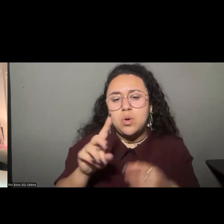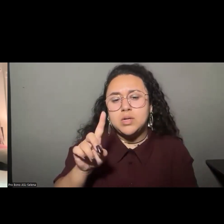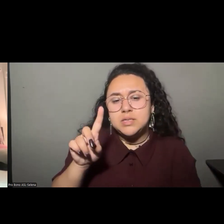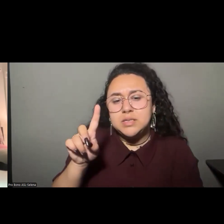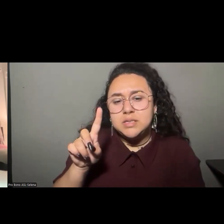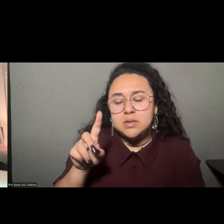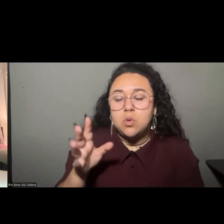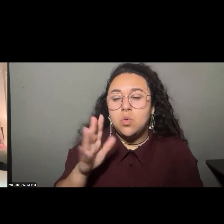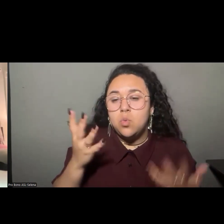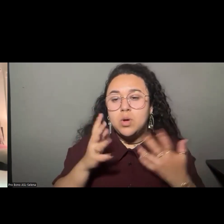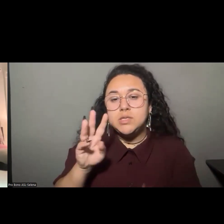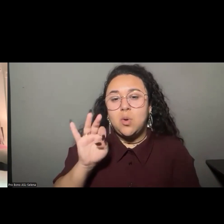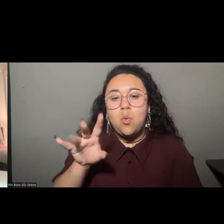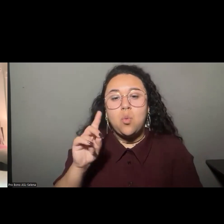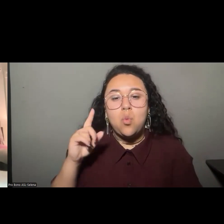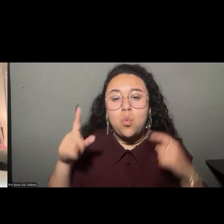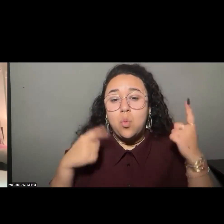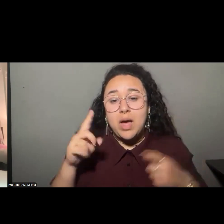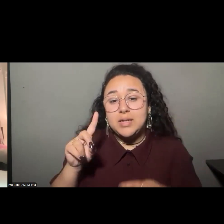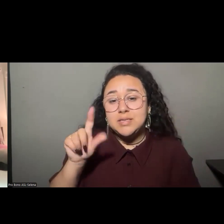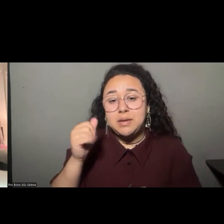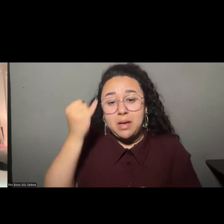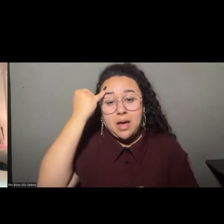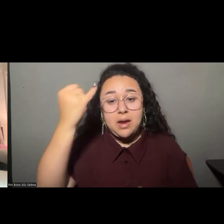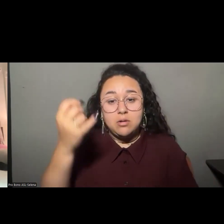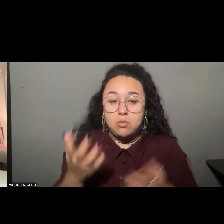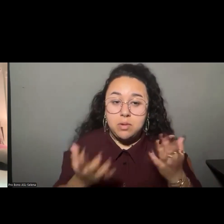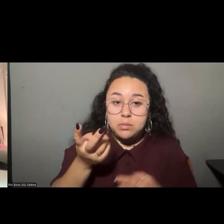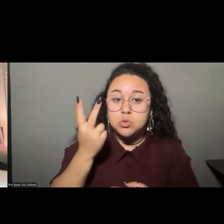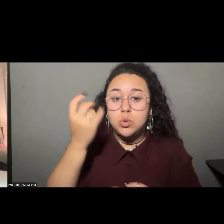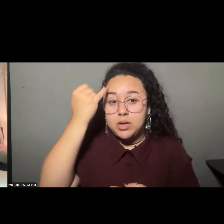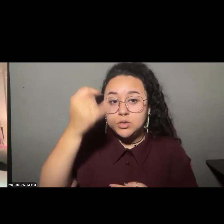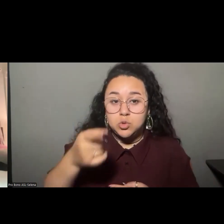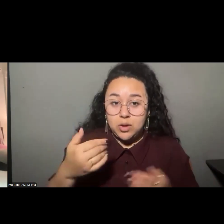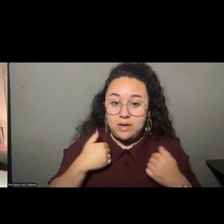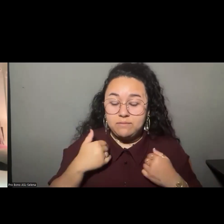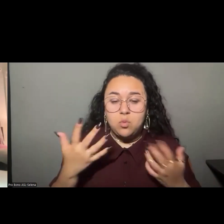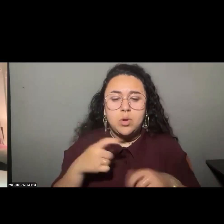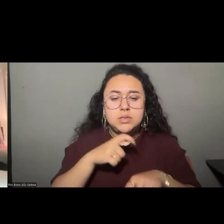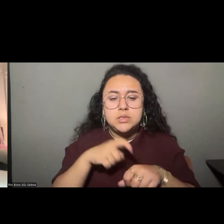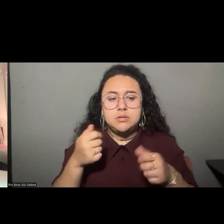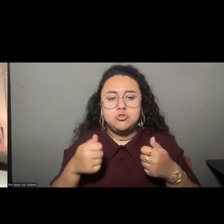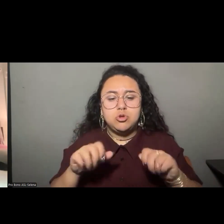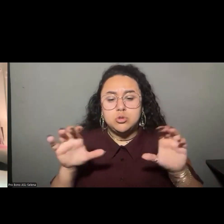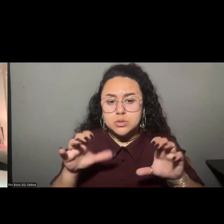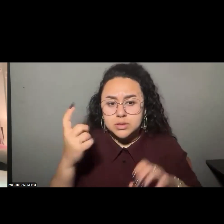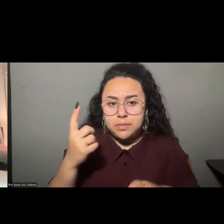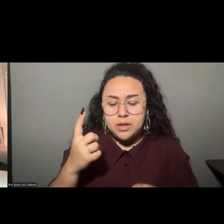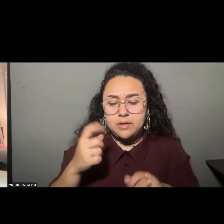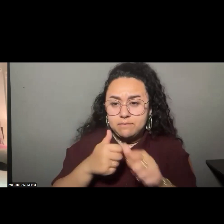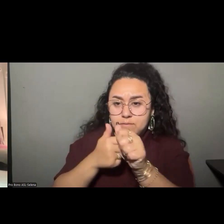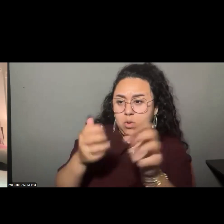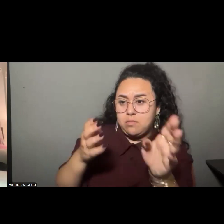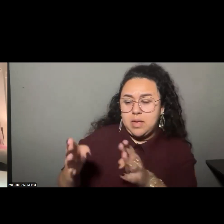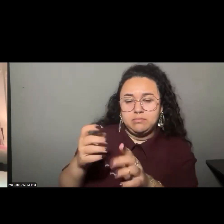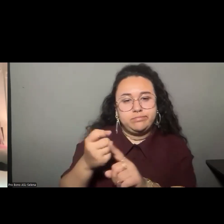what's a wild disabled idea or two that you've had? What's a time that you tried to do something according to plan and it